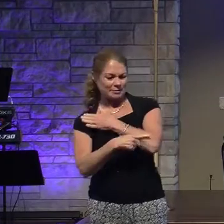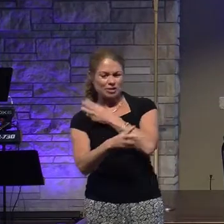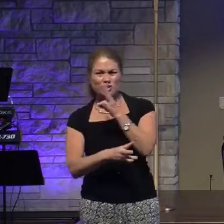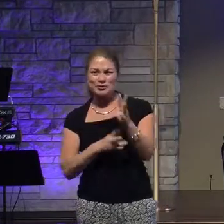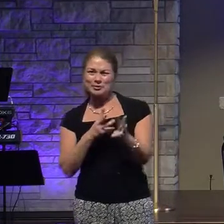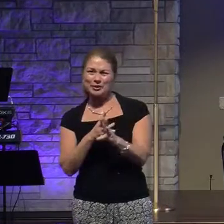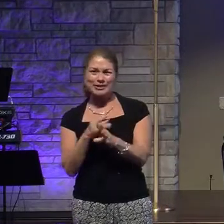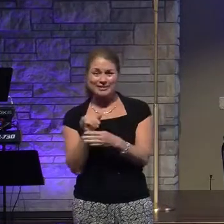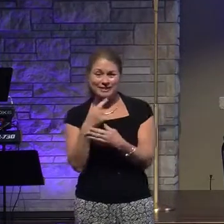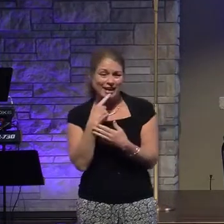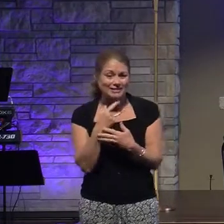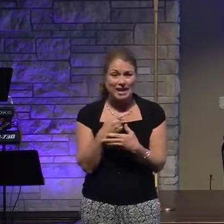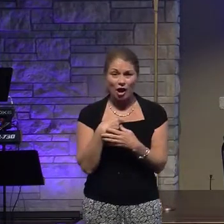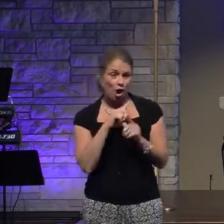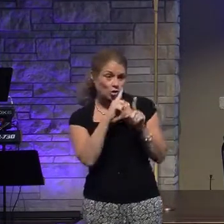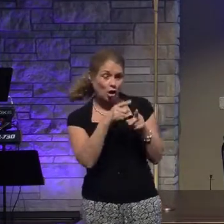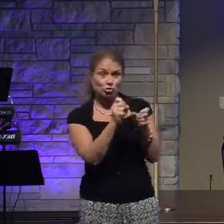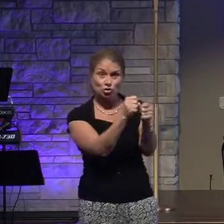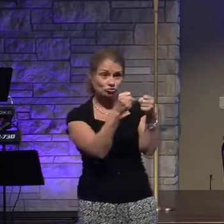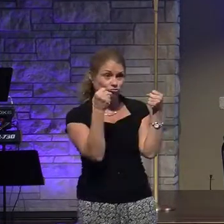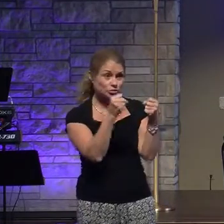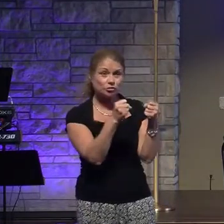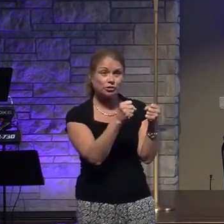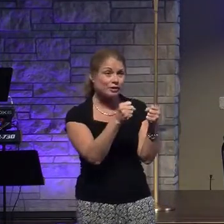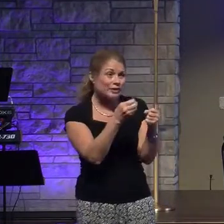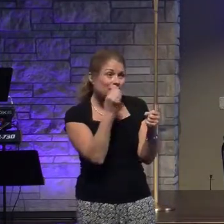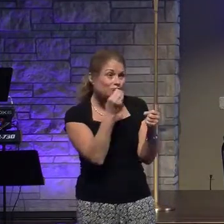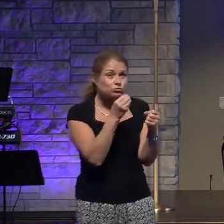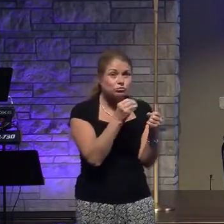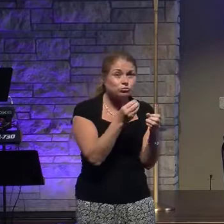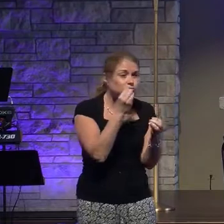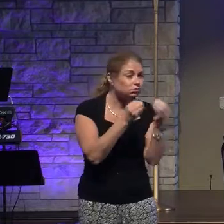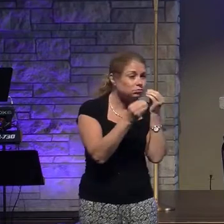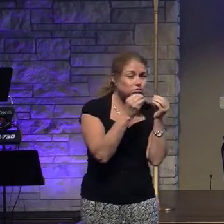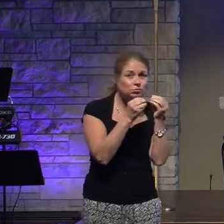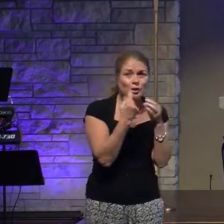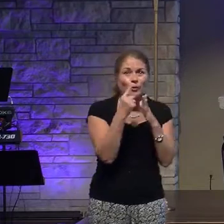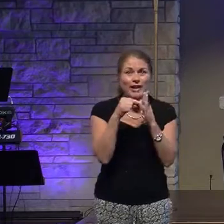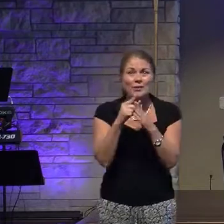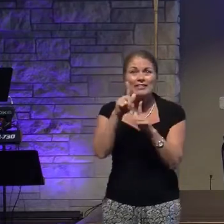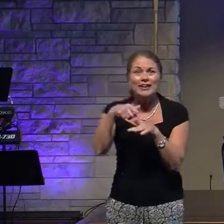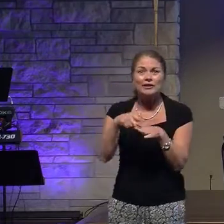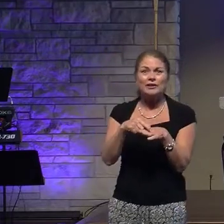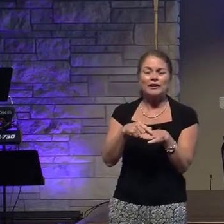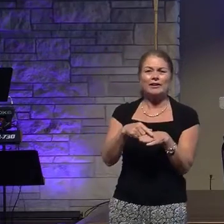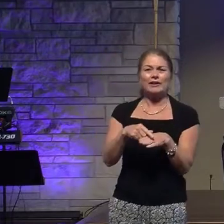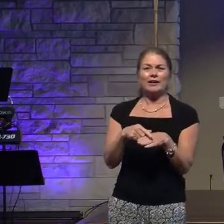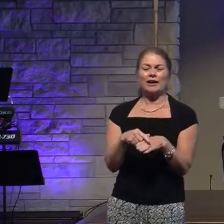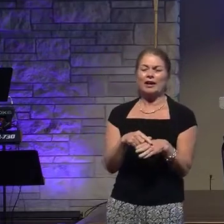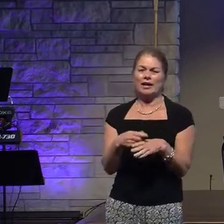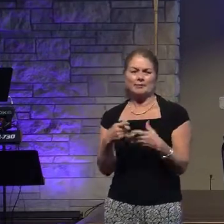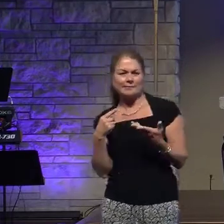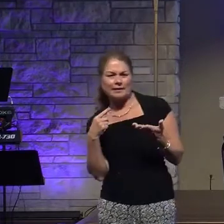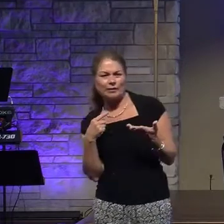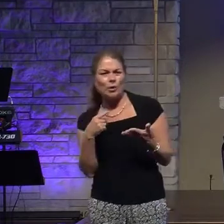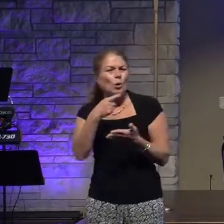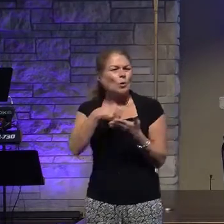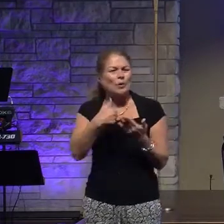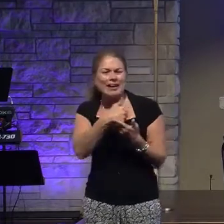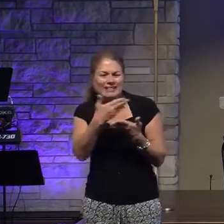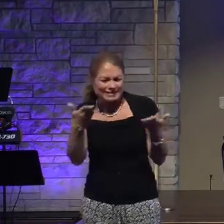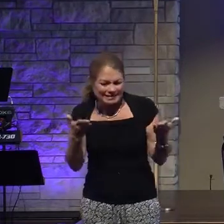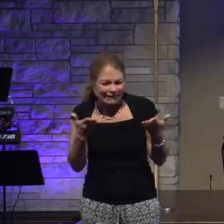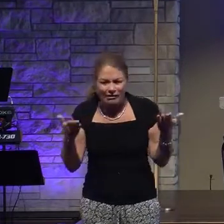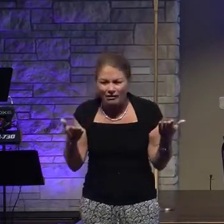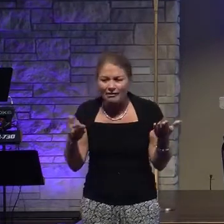as I just said, I'll go to the fridge, have myself a feast, and an hour later, there I stand yet again looking and saying, well, what else is in here? Because that's